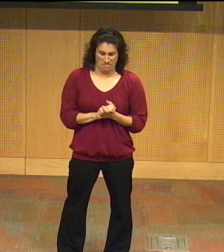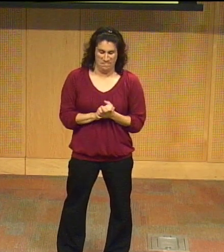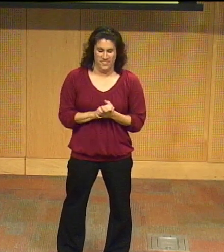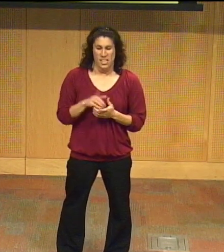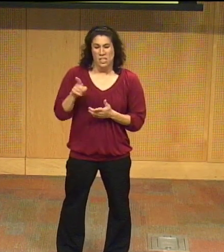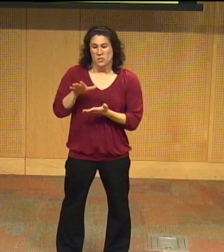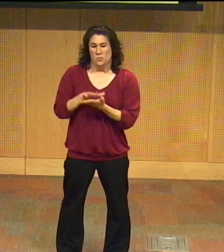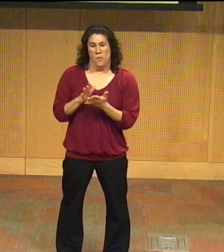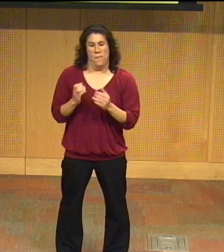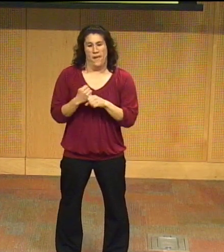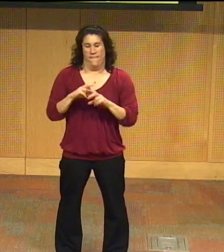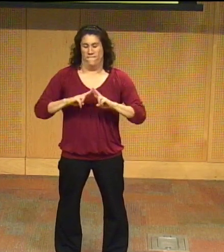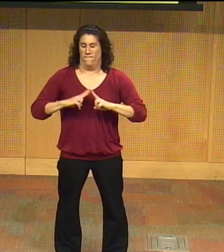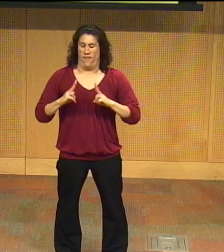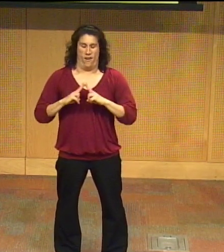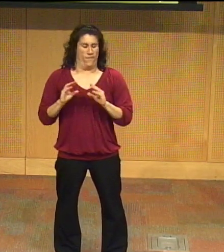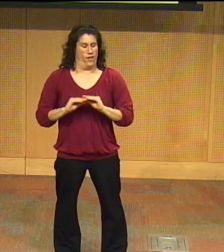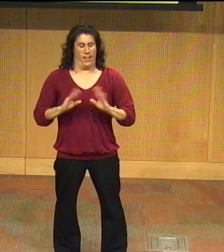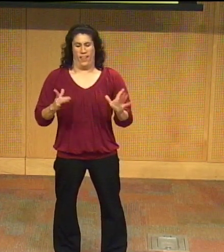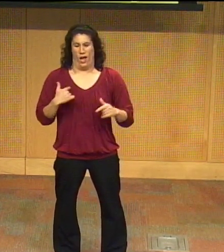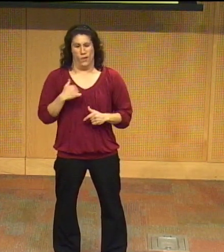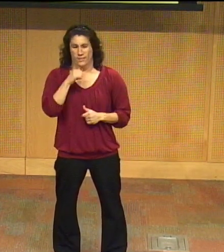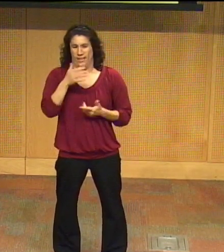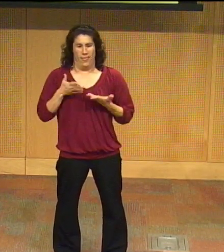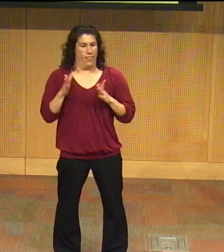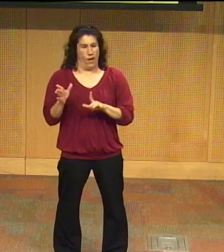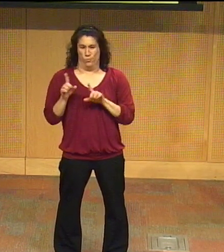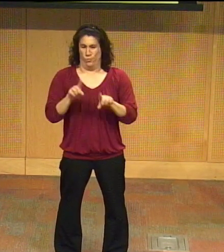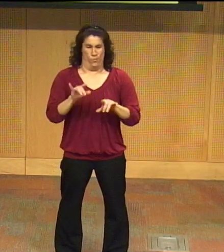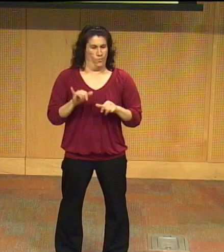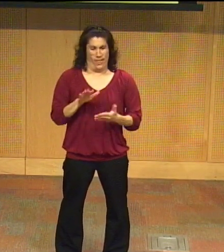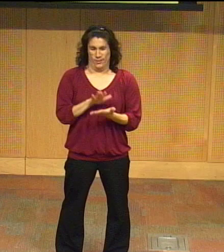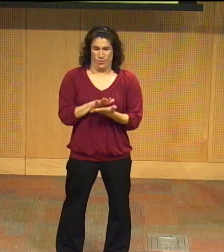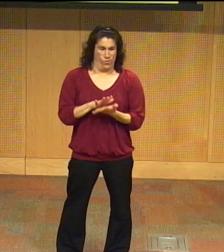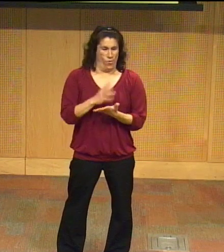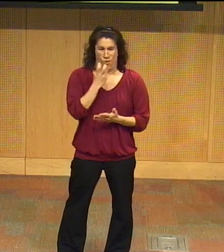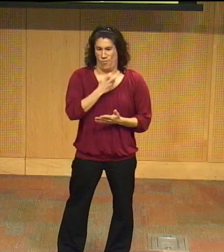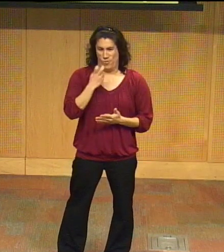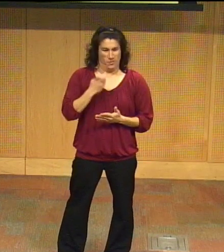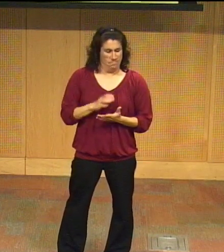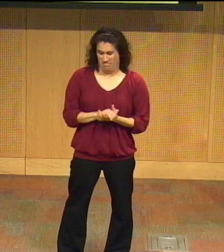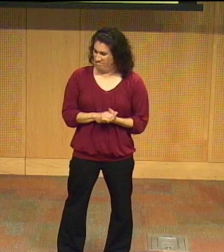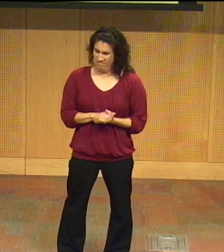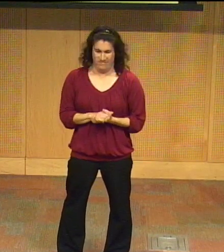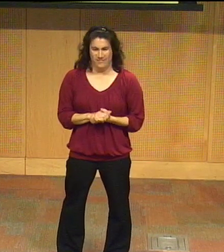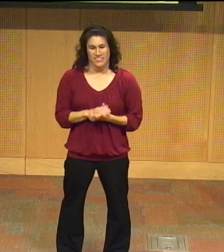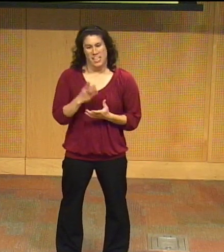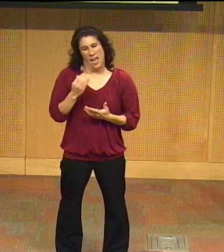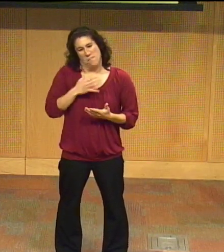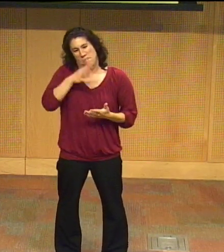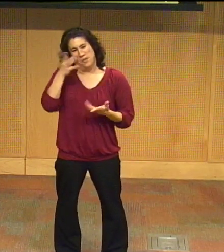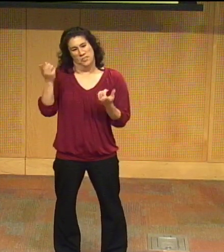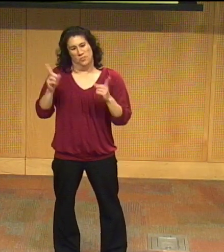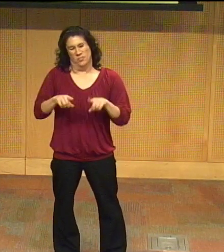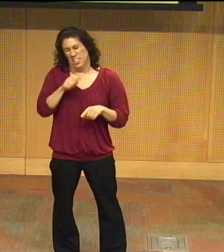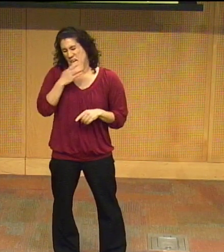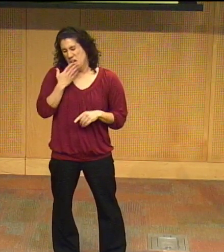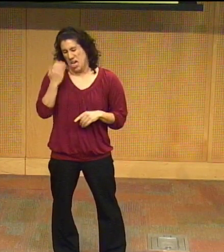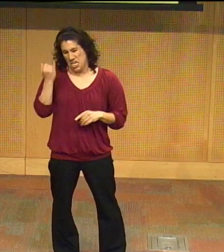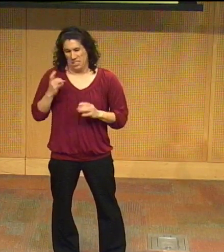area that had predominantly people who were deaf who were orally trained. The school made it pretty clear that that wasn't going to be an option for me to go to